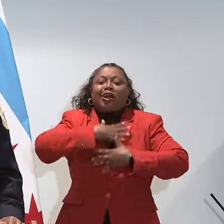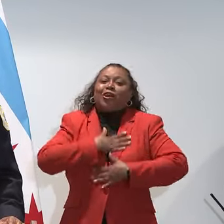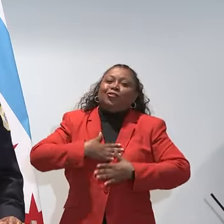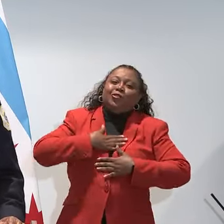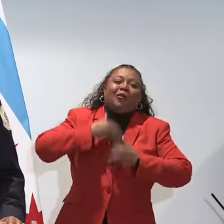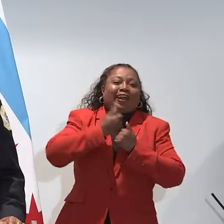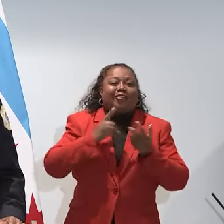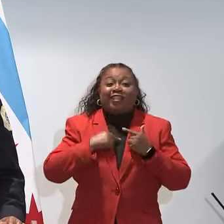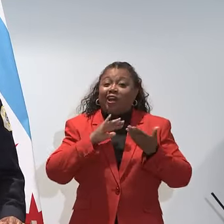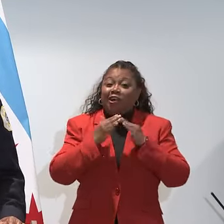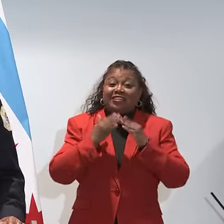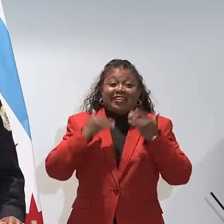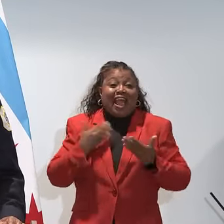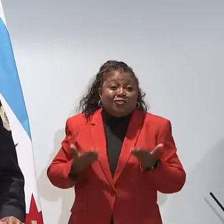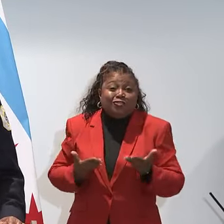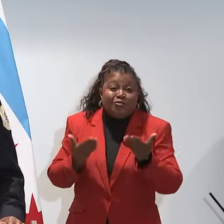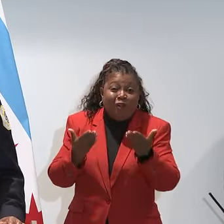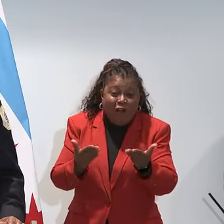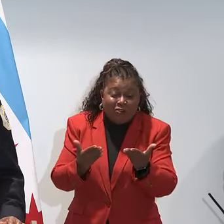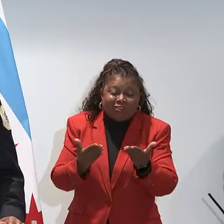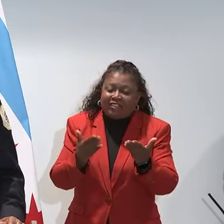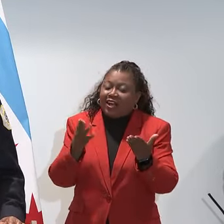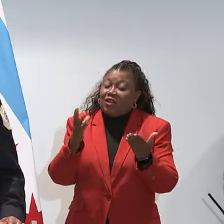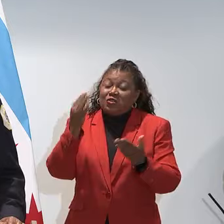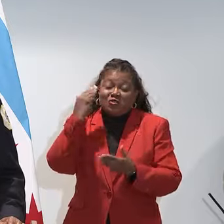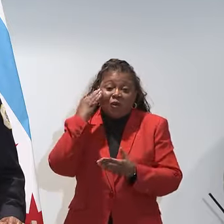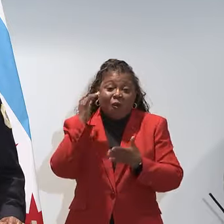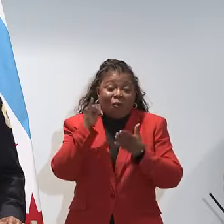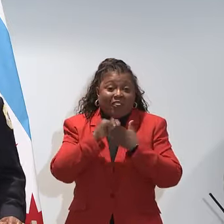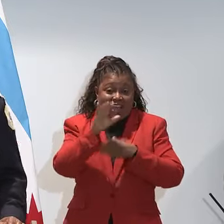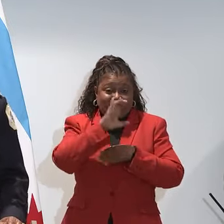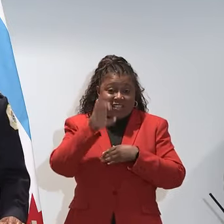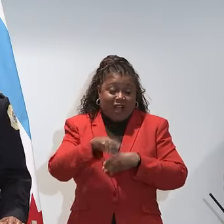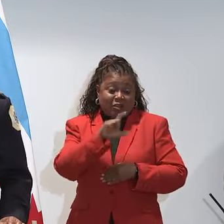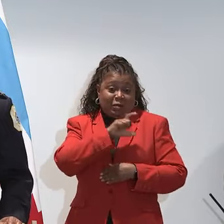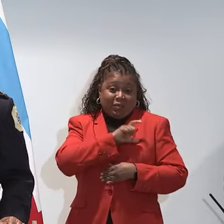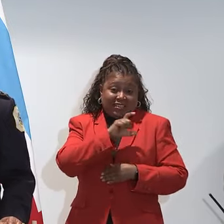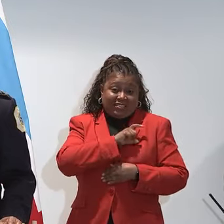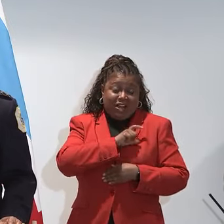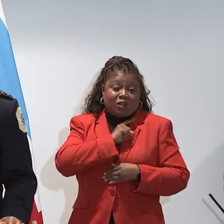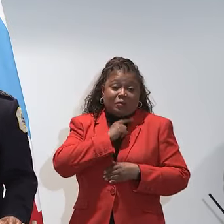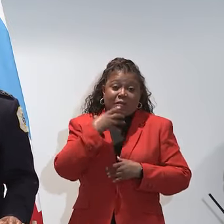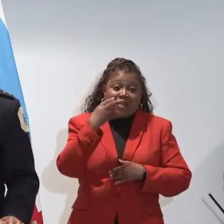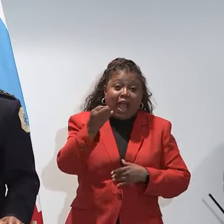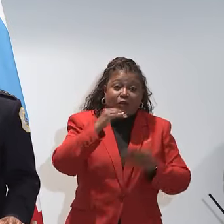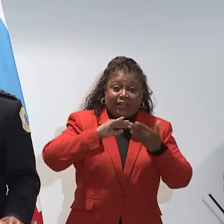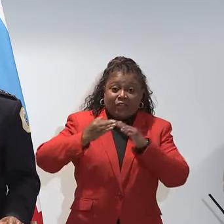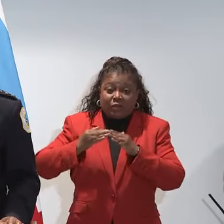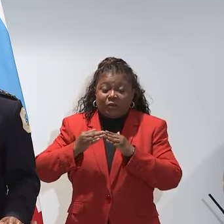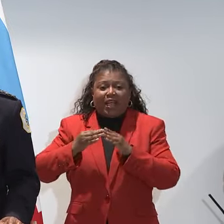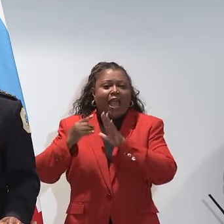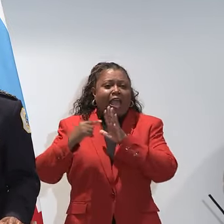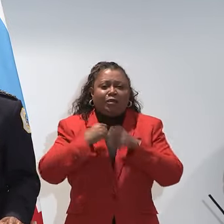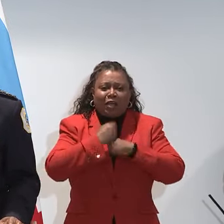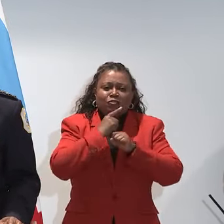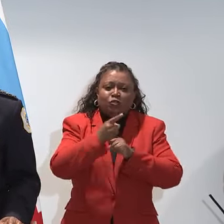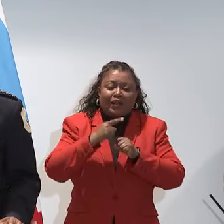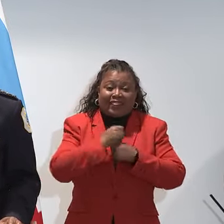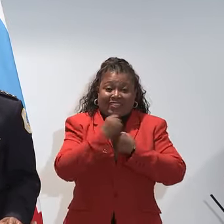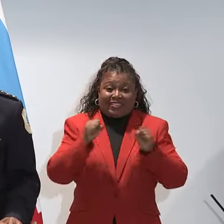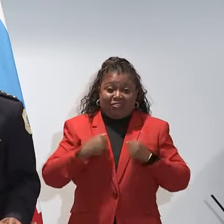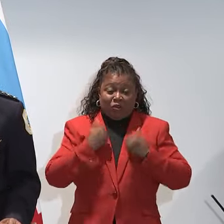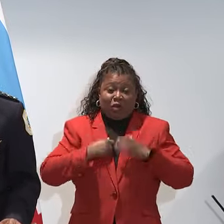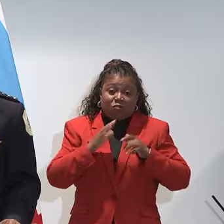enjoying everything our city has to offer, know that Chicago police officers will be out in the communities ensuring the safety of